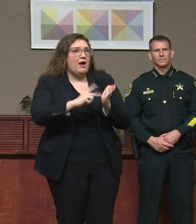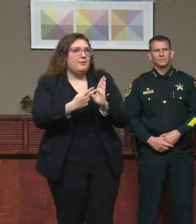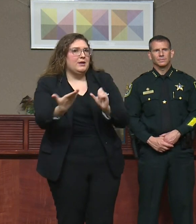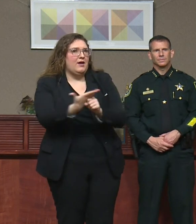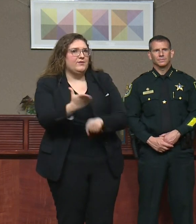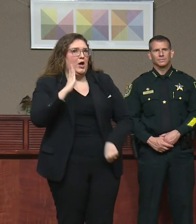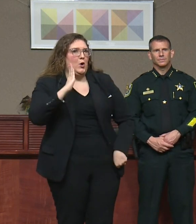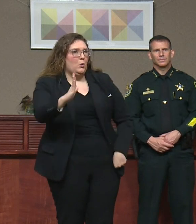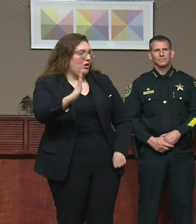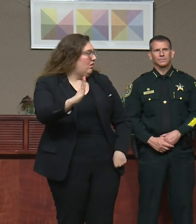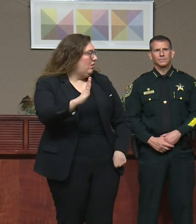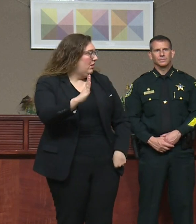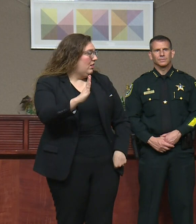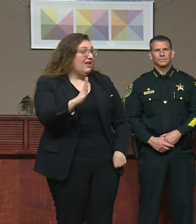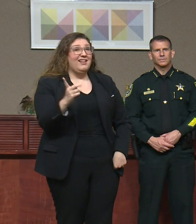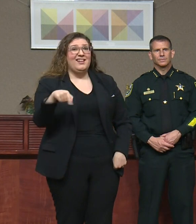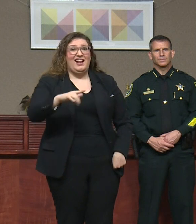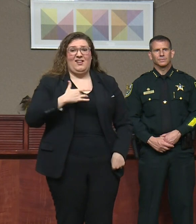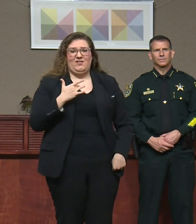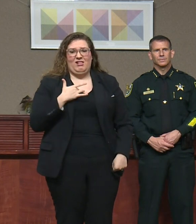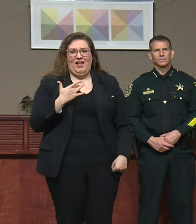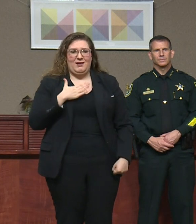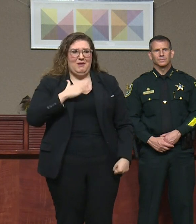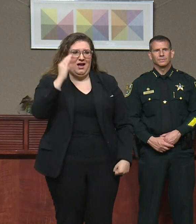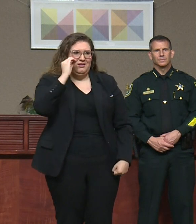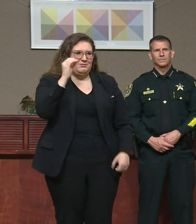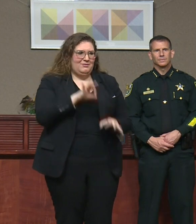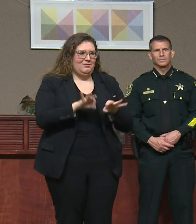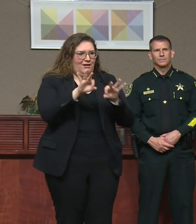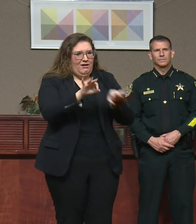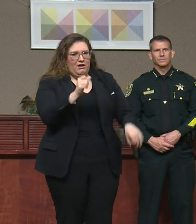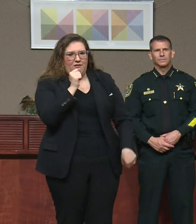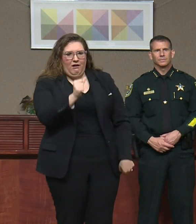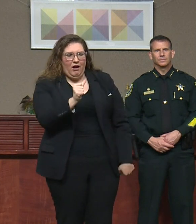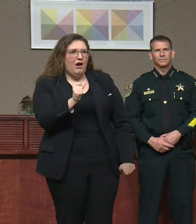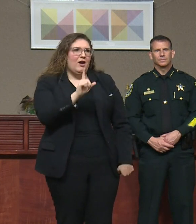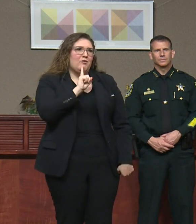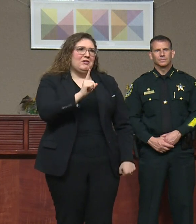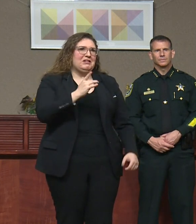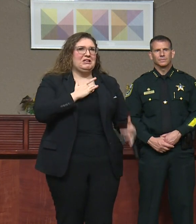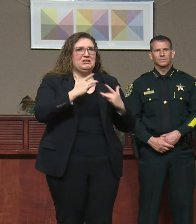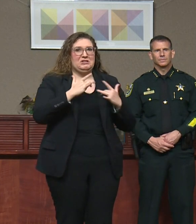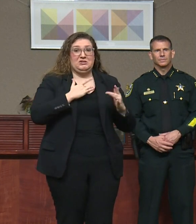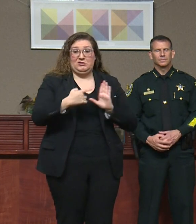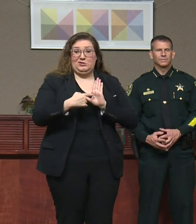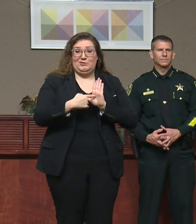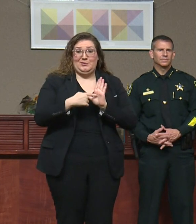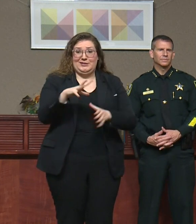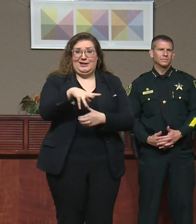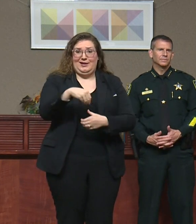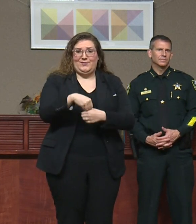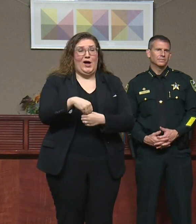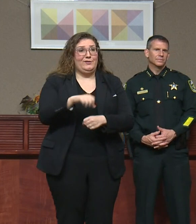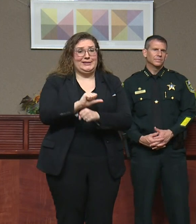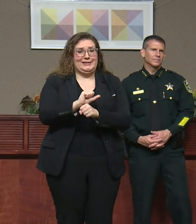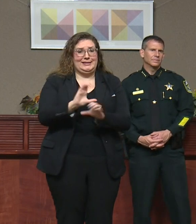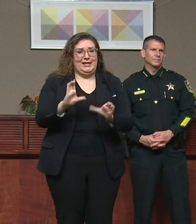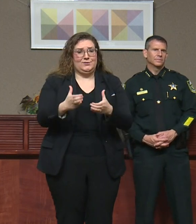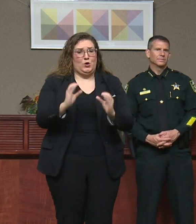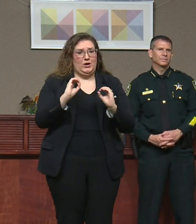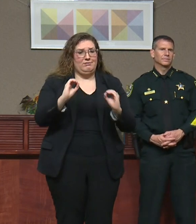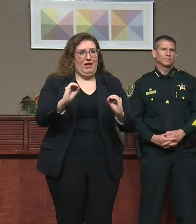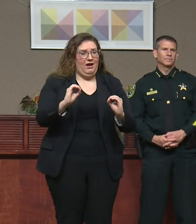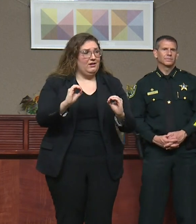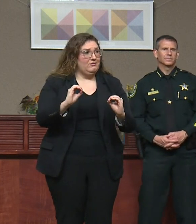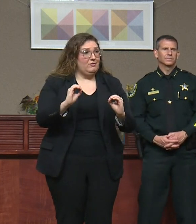like they had a lot of say in the matter, and they wondered why there wasn't any representation on the task force of some of the